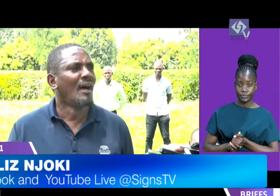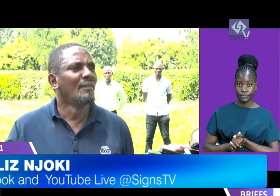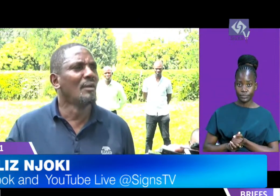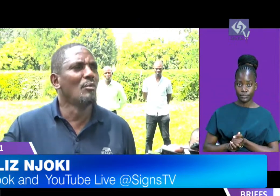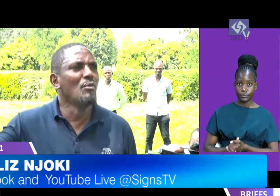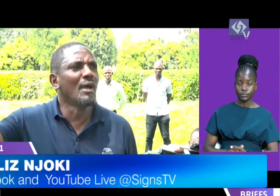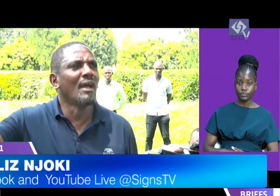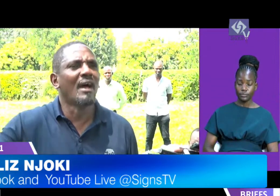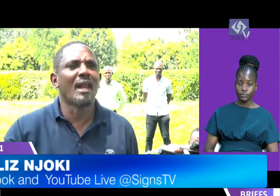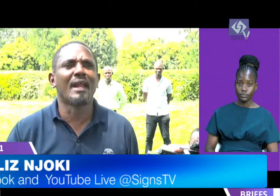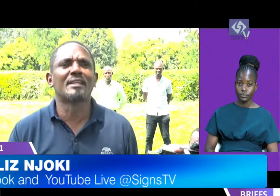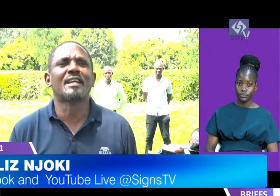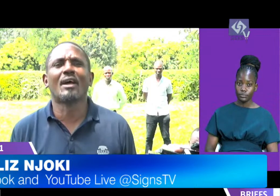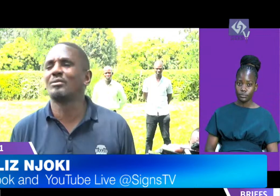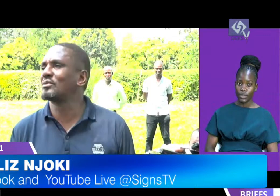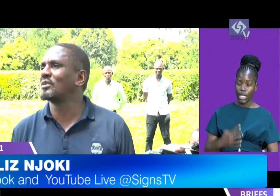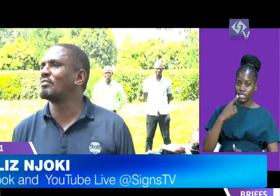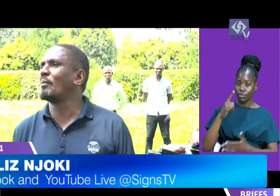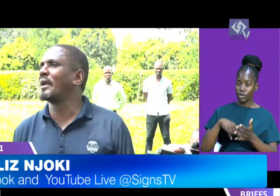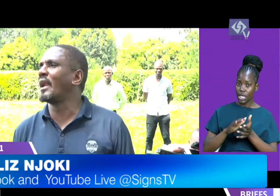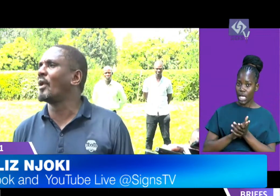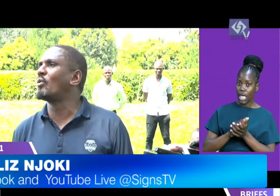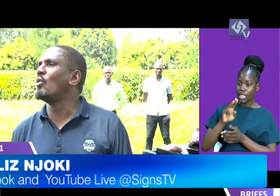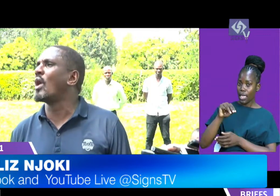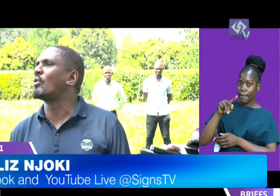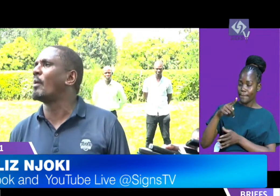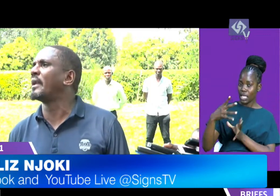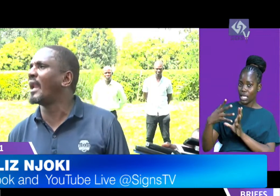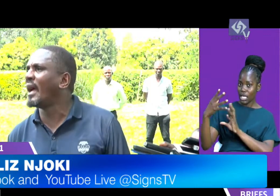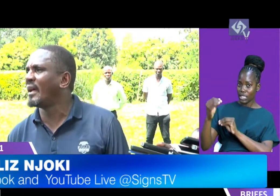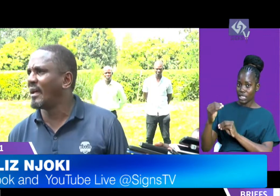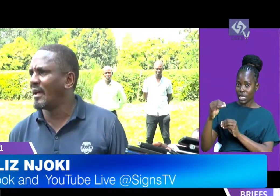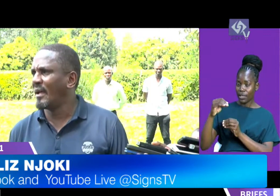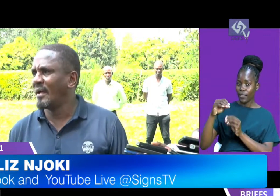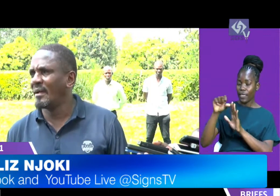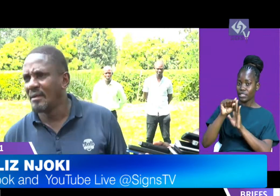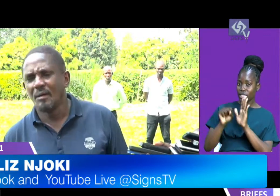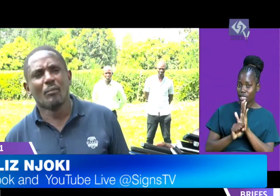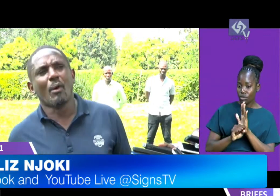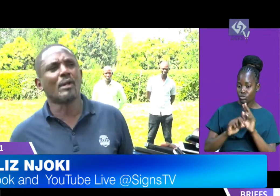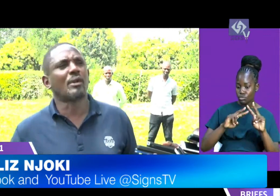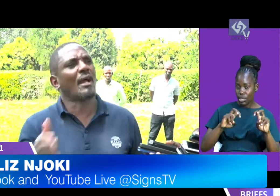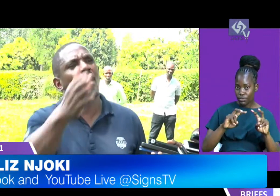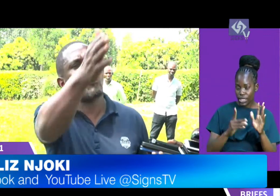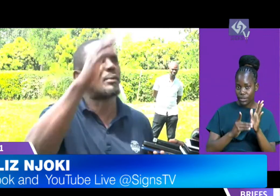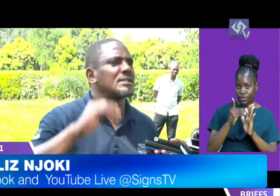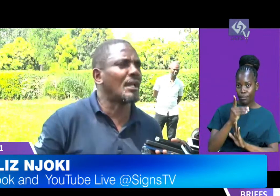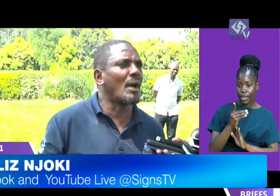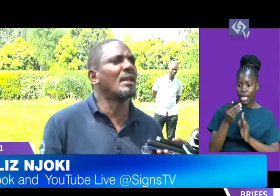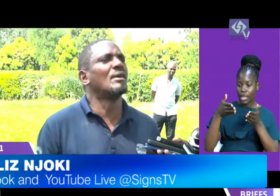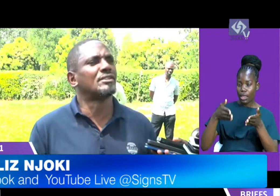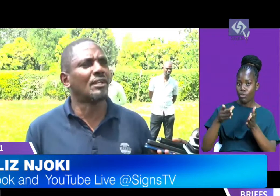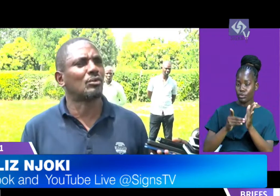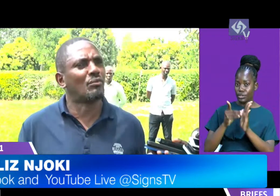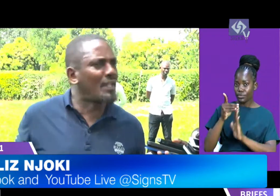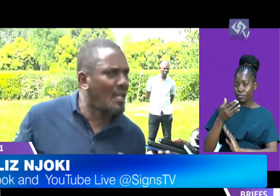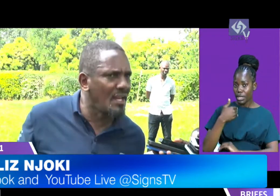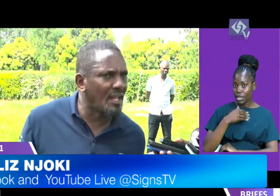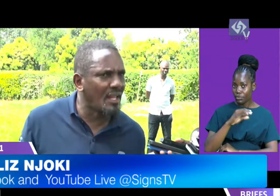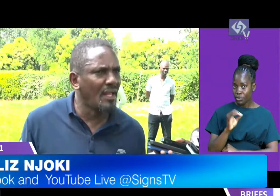the Mbunge alienda State House kutafuta maendeleo na huko kuna maendeleo. Mbona watu wanataka kuwa president waende State House kufanya nini